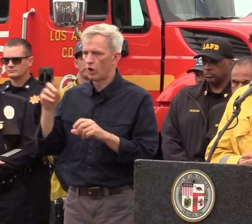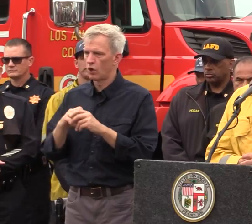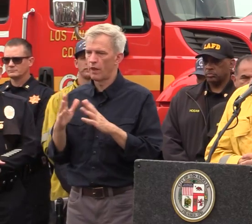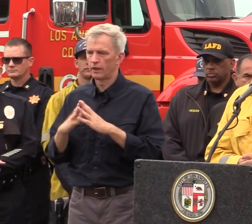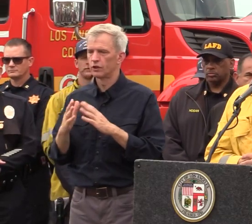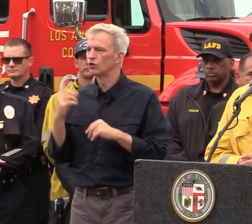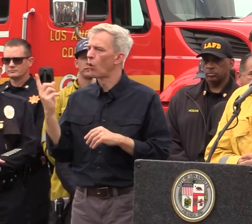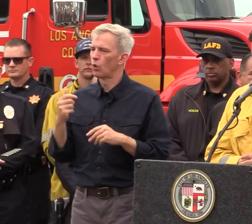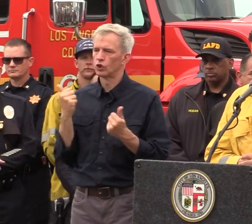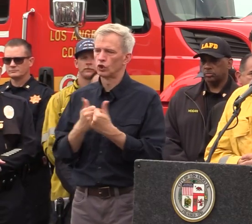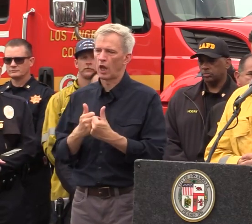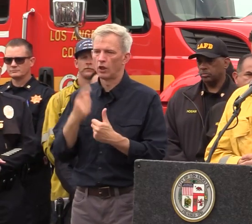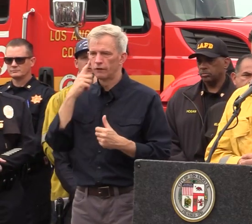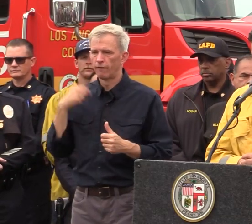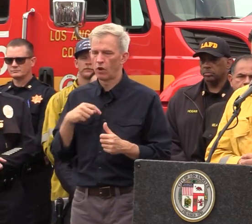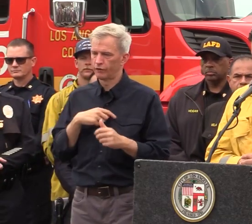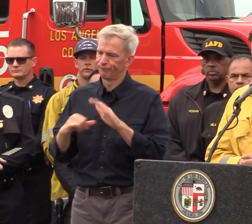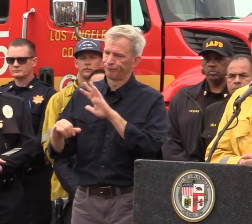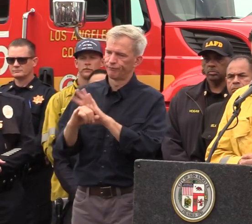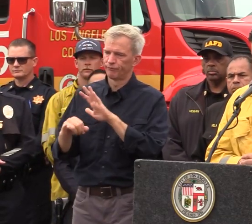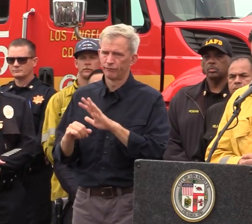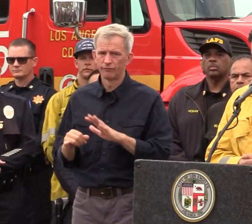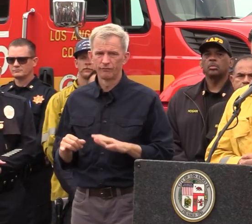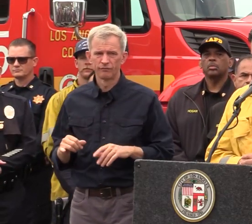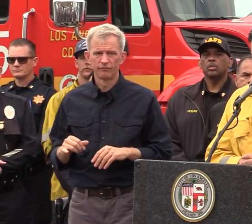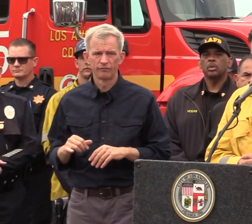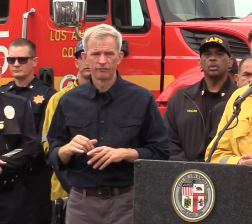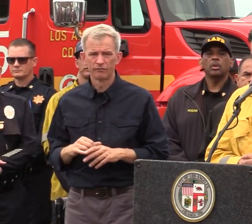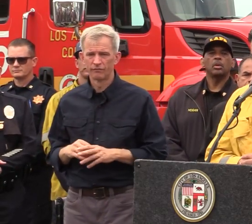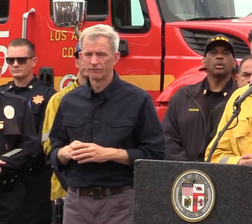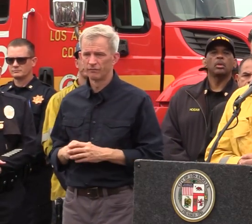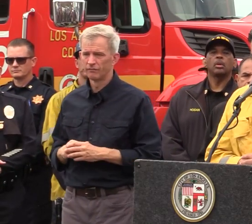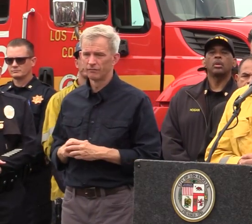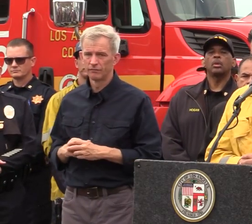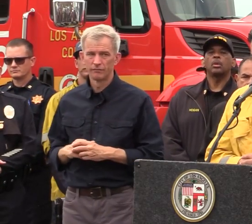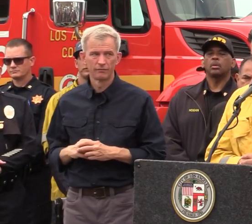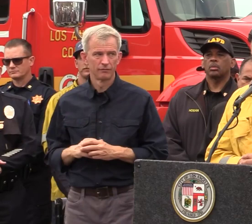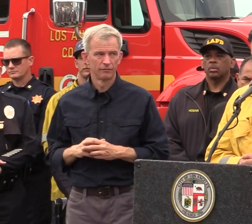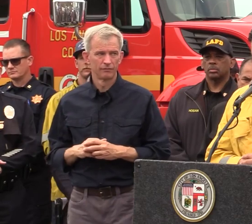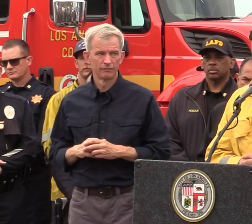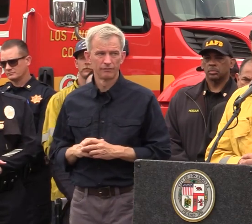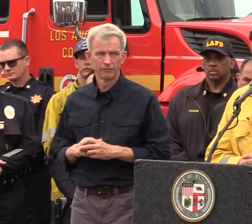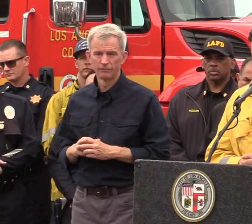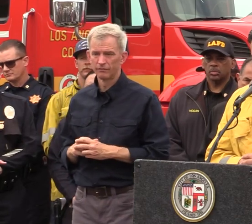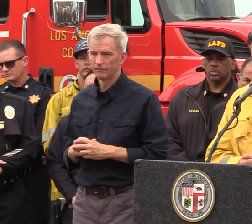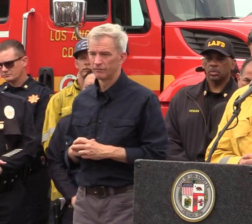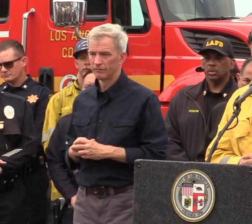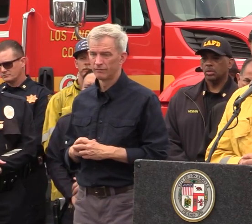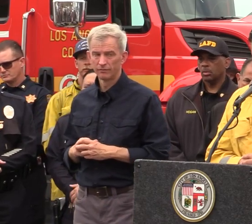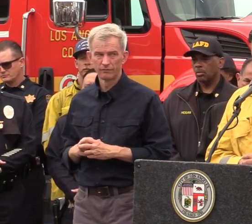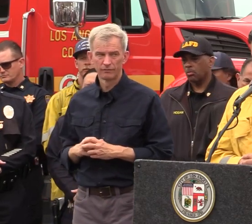to identify those encampments. There was a brush fire along El Medio.